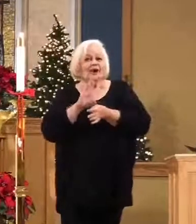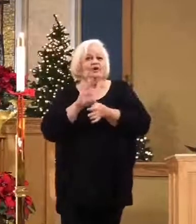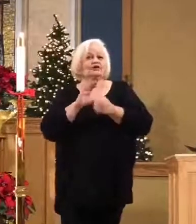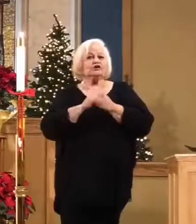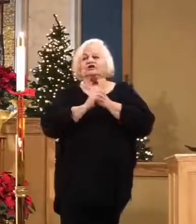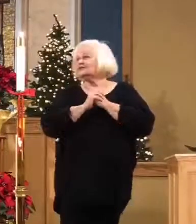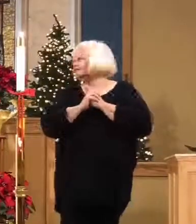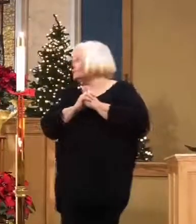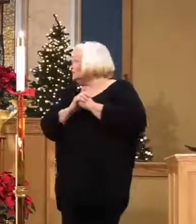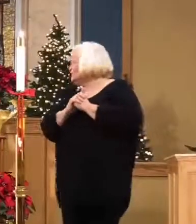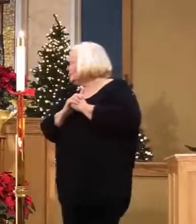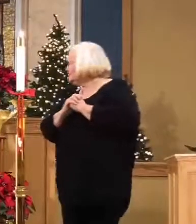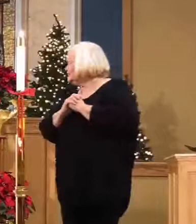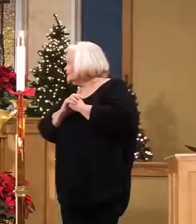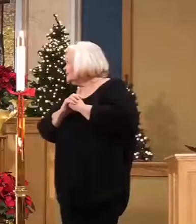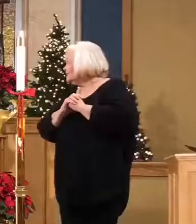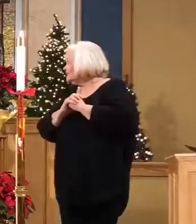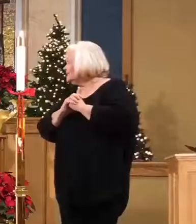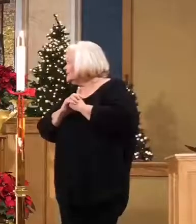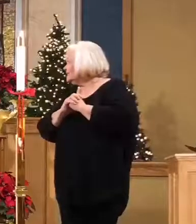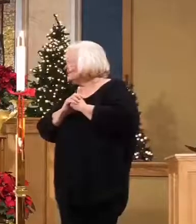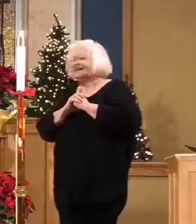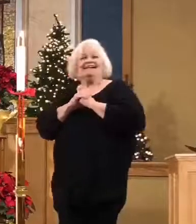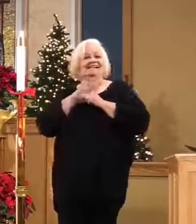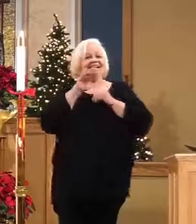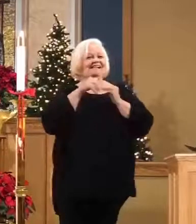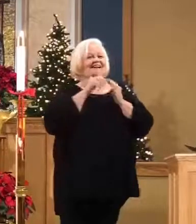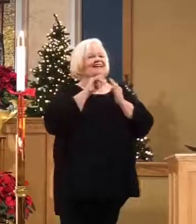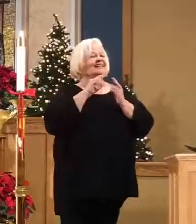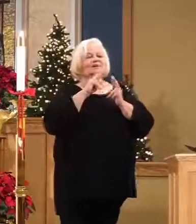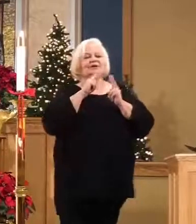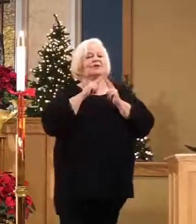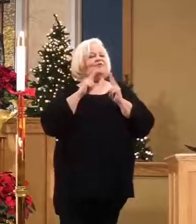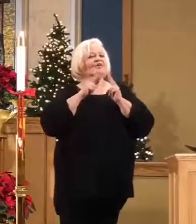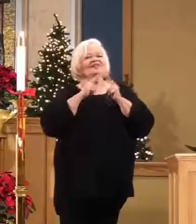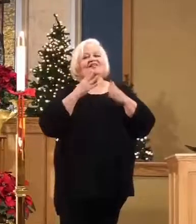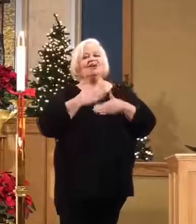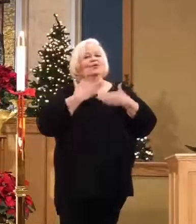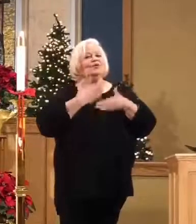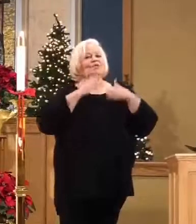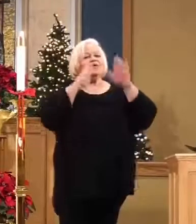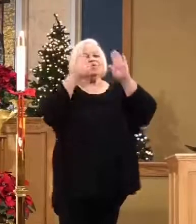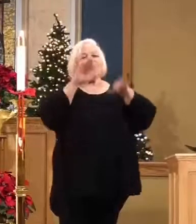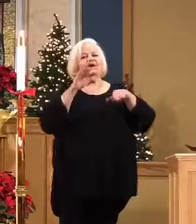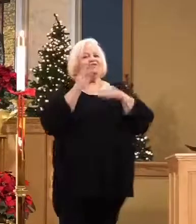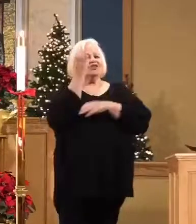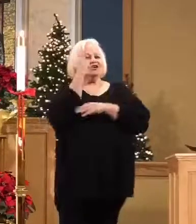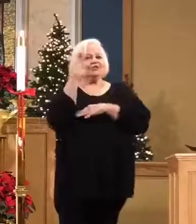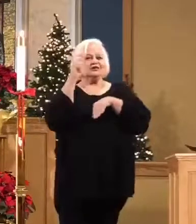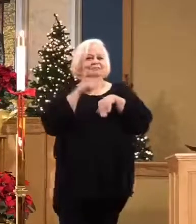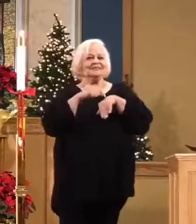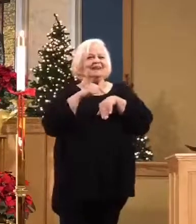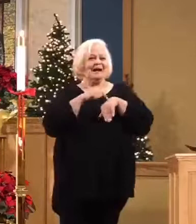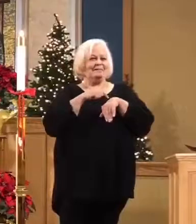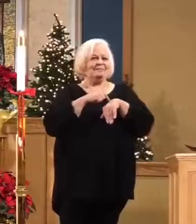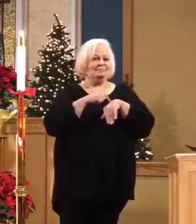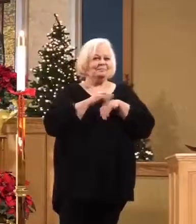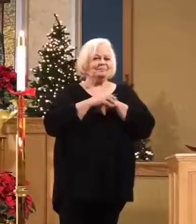Sensitive microphone. And all that. It's been a very good joy. It's been a wonderful Christmas season as a pastor here at this